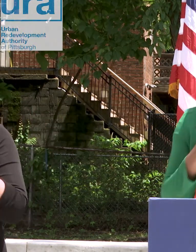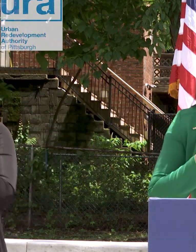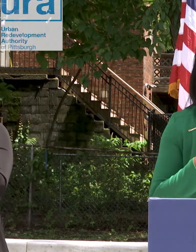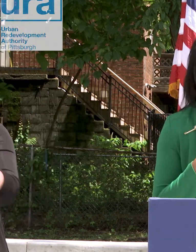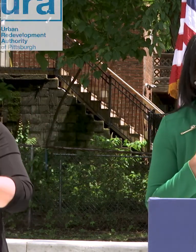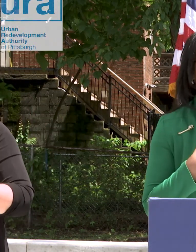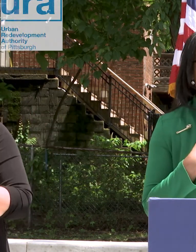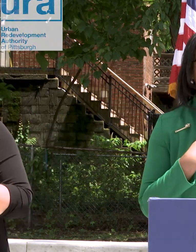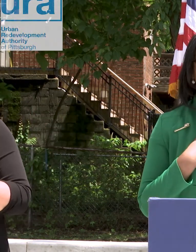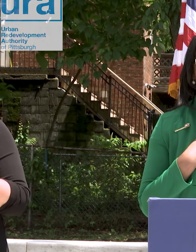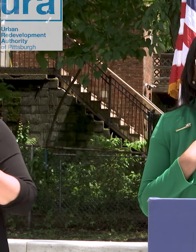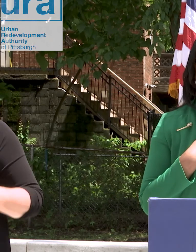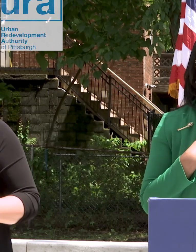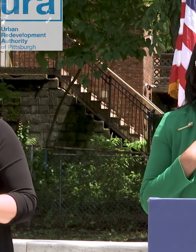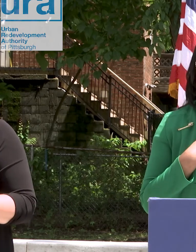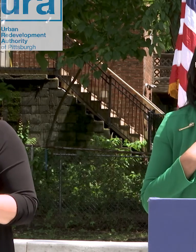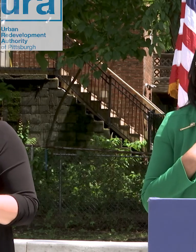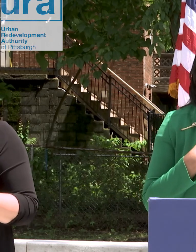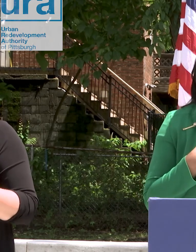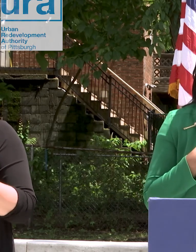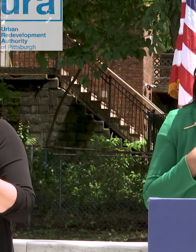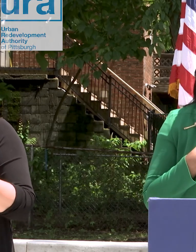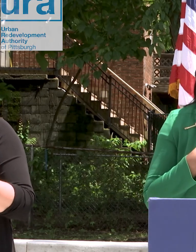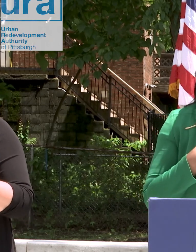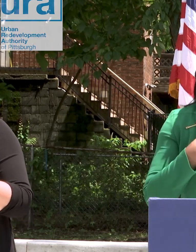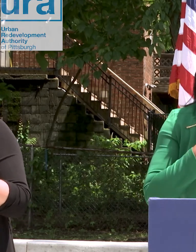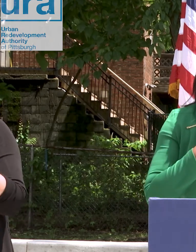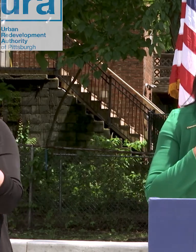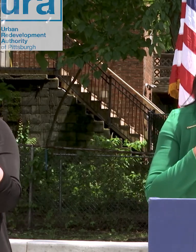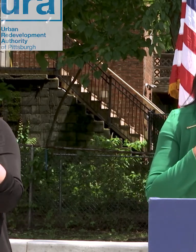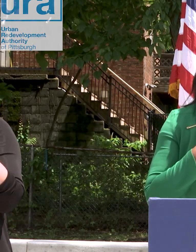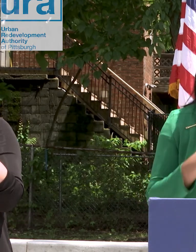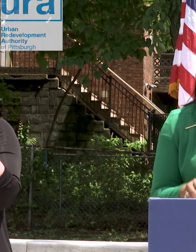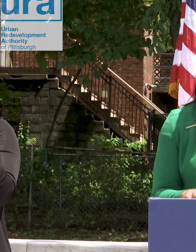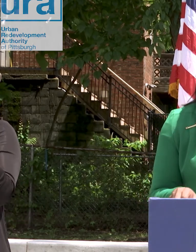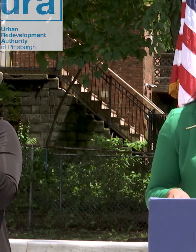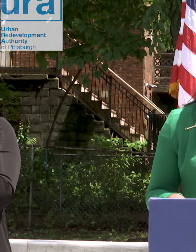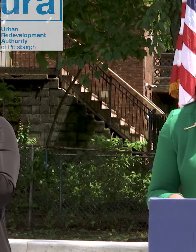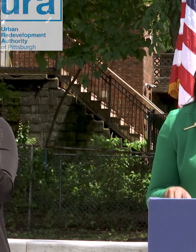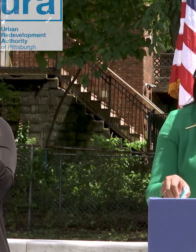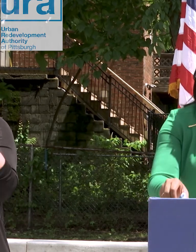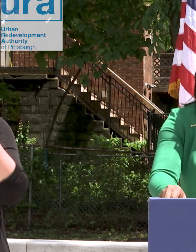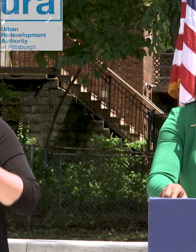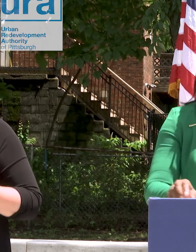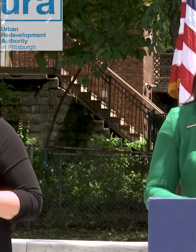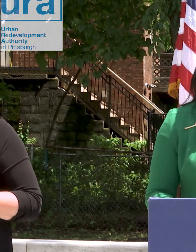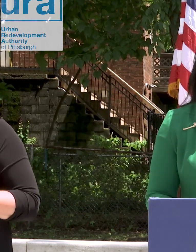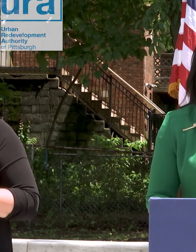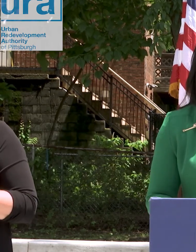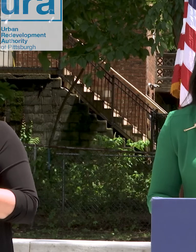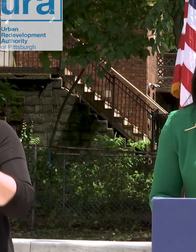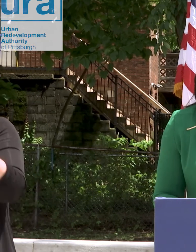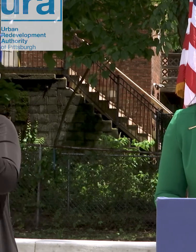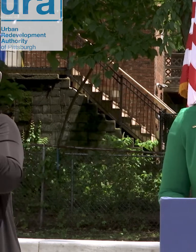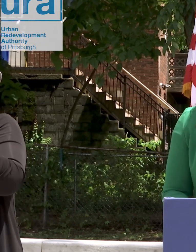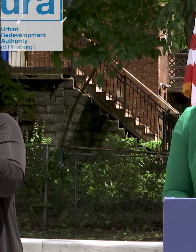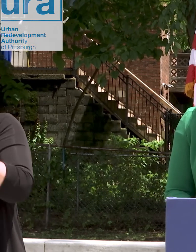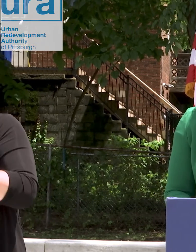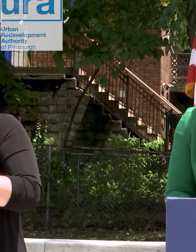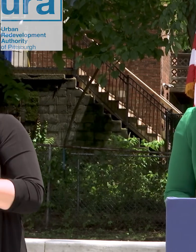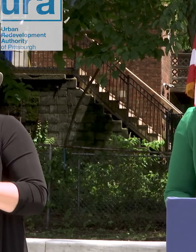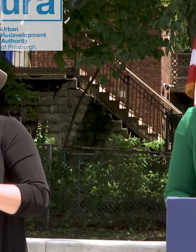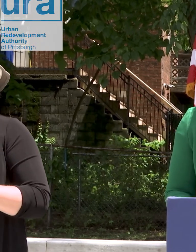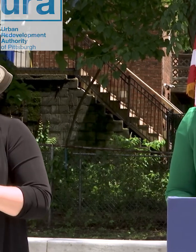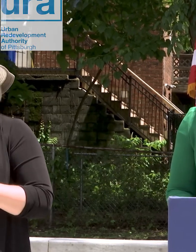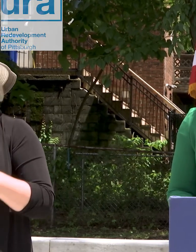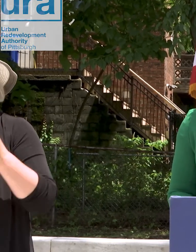So I'm Diamante. I'm the Deputy Executive Director of the URA, and I also hold the esteemed privilege of being the Executive Director of the